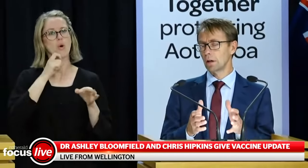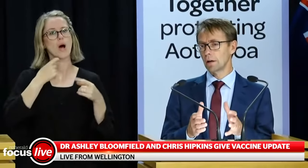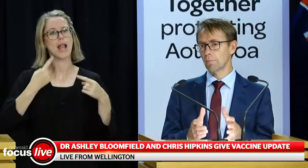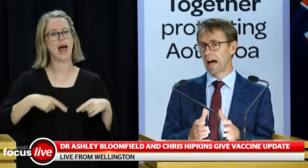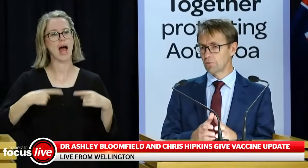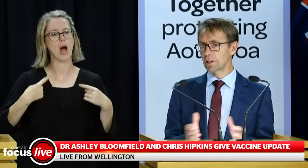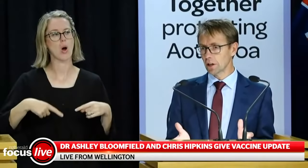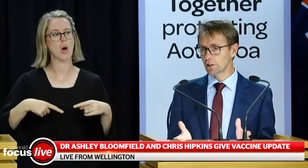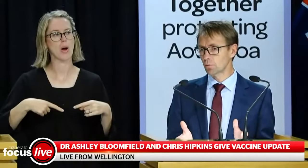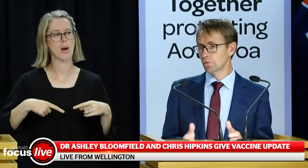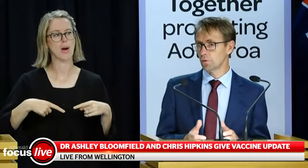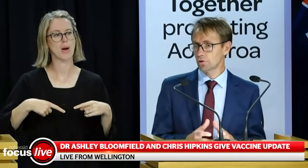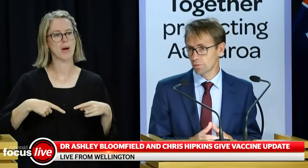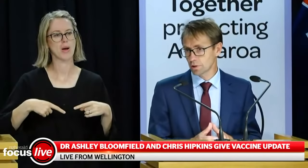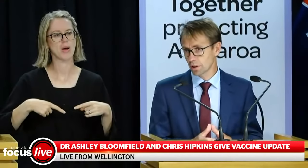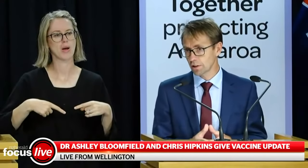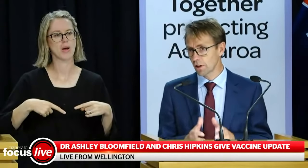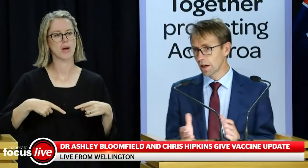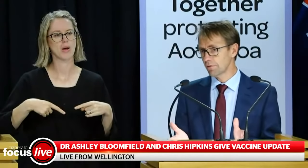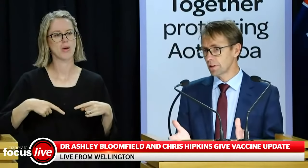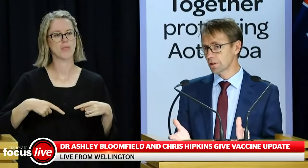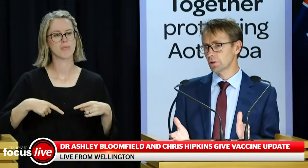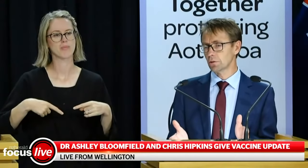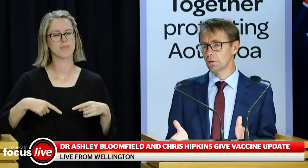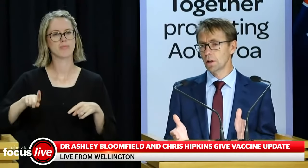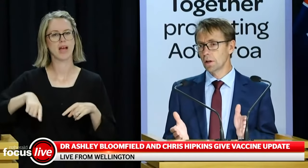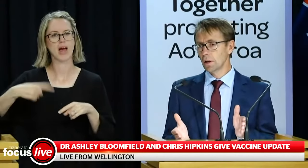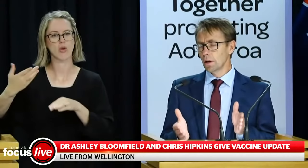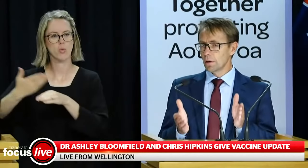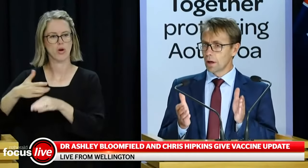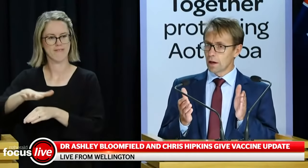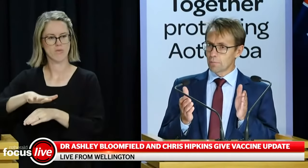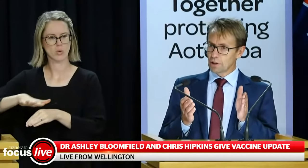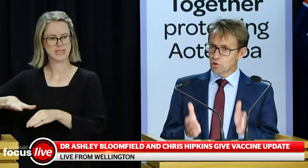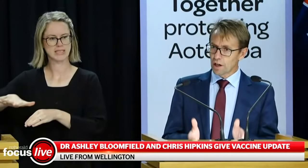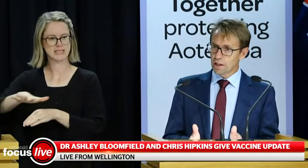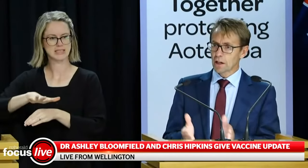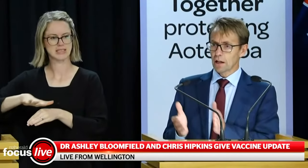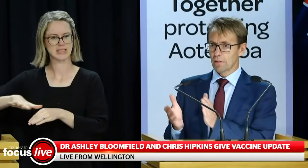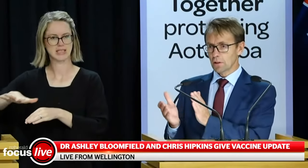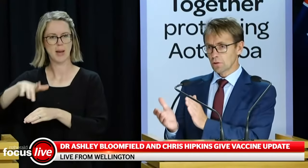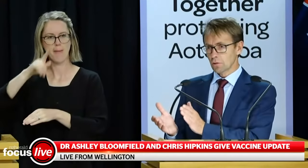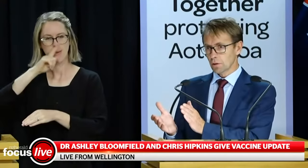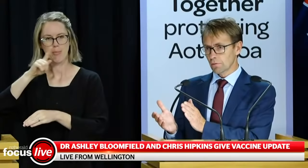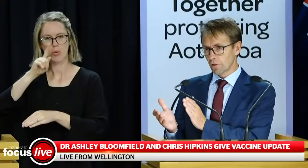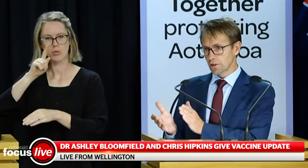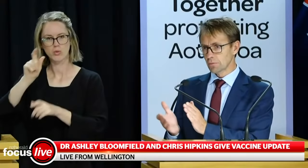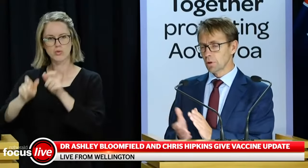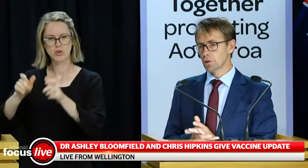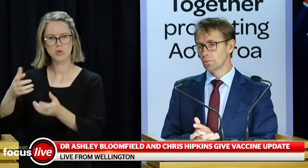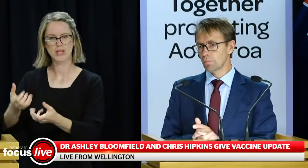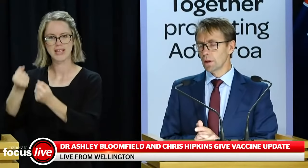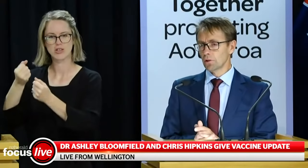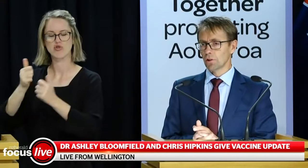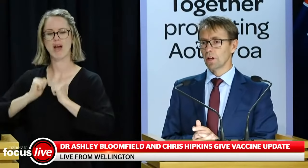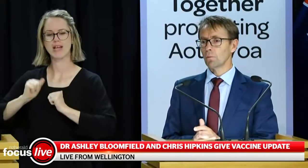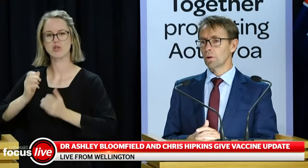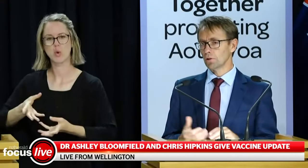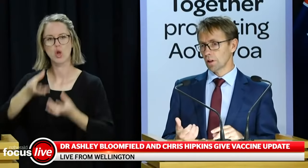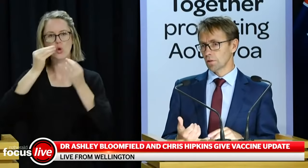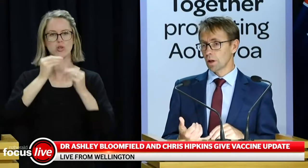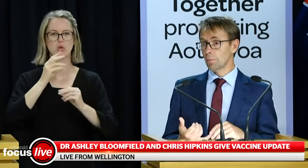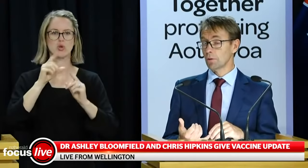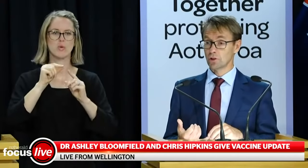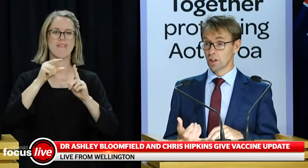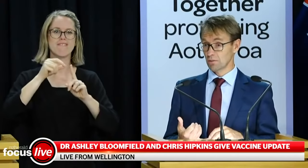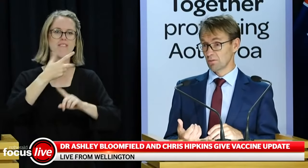allow unregulated workforce, so particularly Kaiawhina, to be trained and then do the Pfizer module. So that work